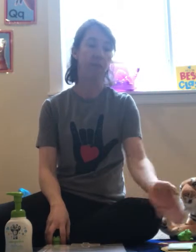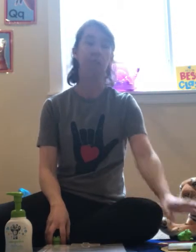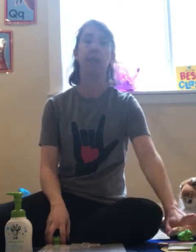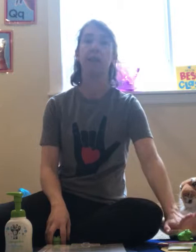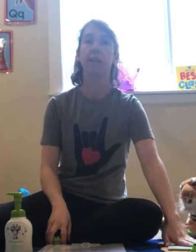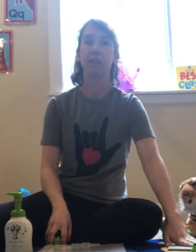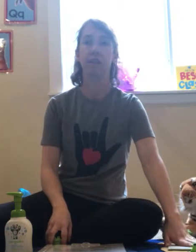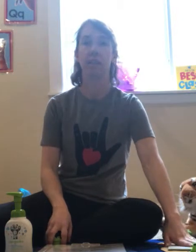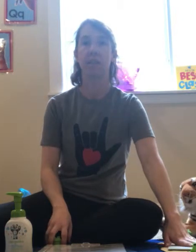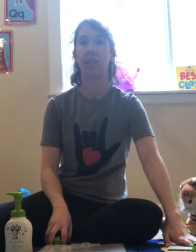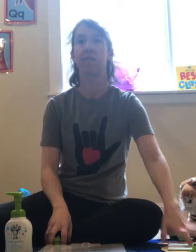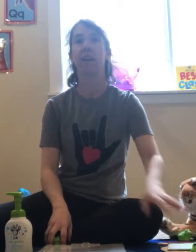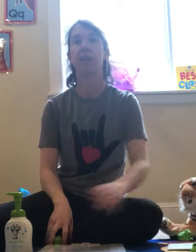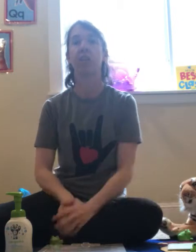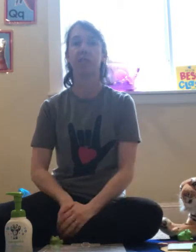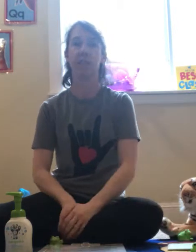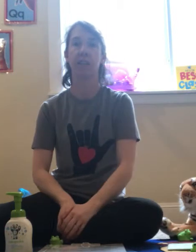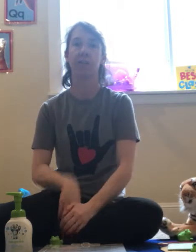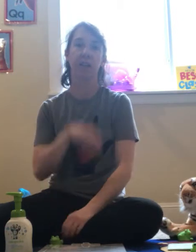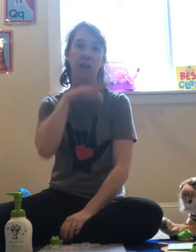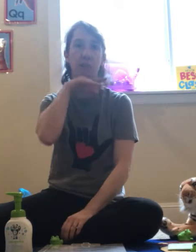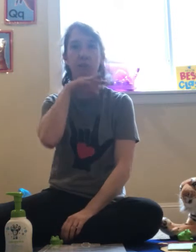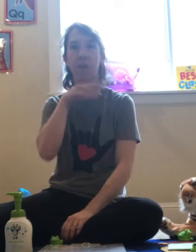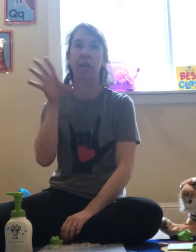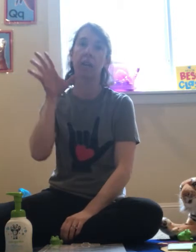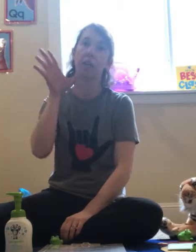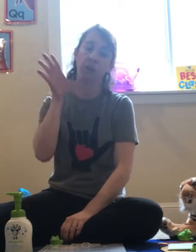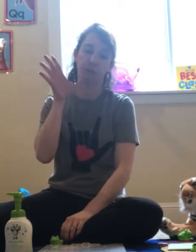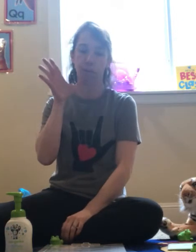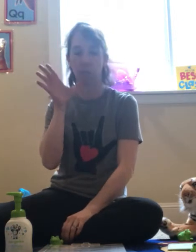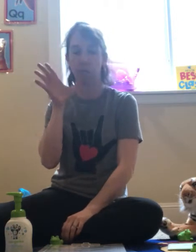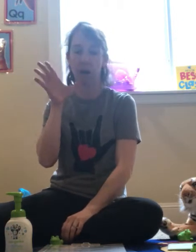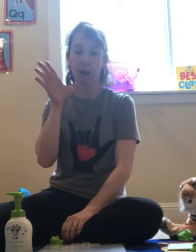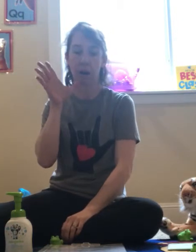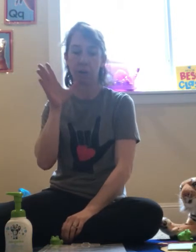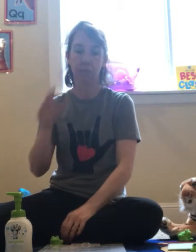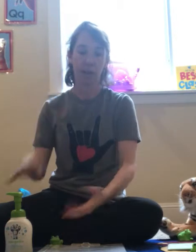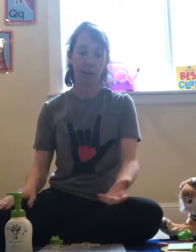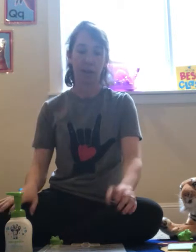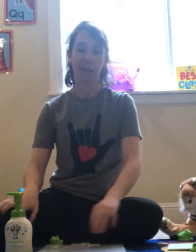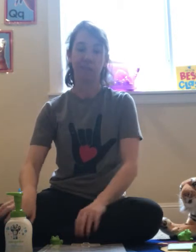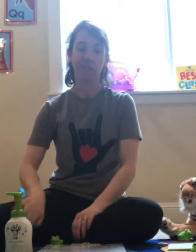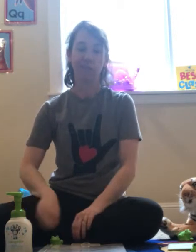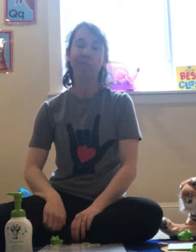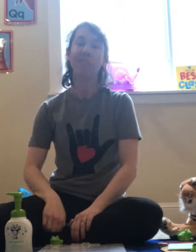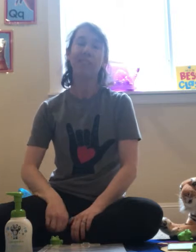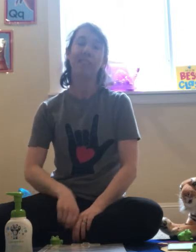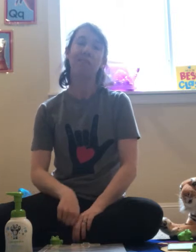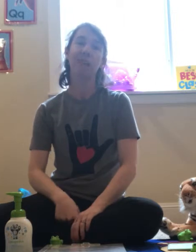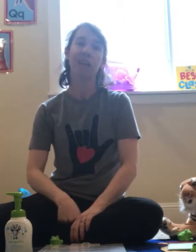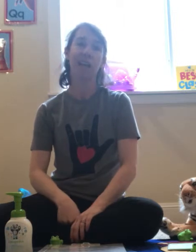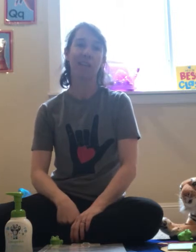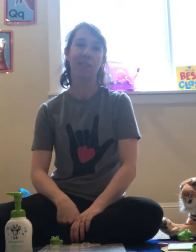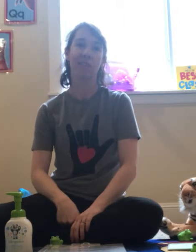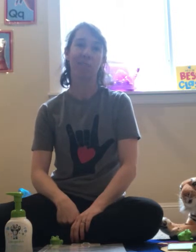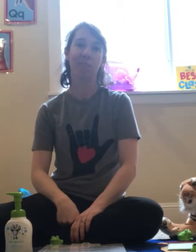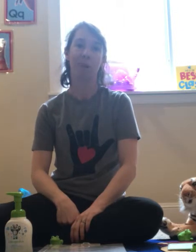not been in this exact flashcard set. So like, dirty, if we were doing mom, and stuff like that. But